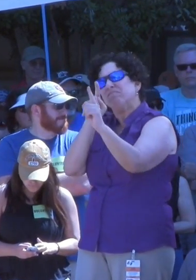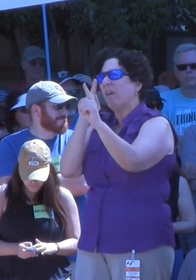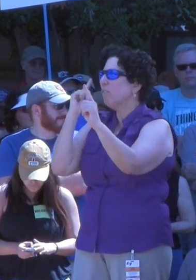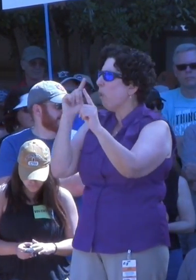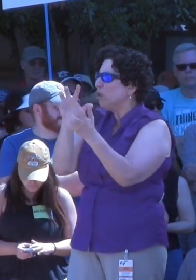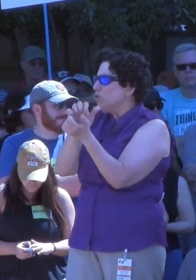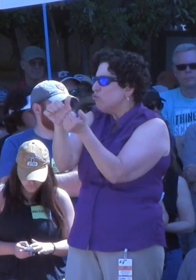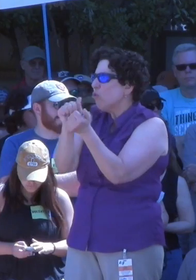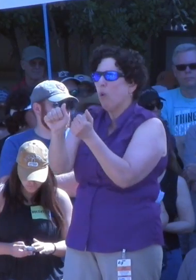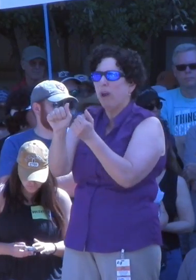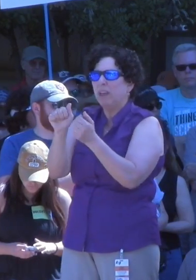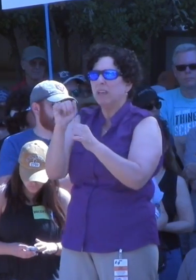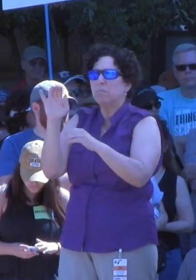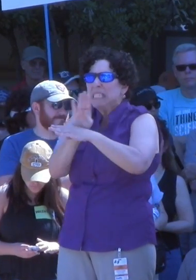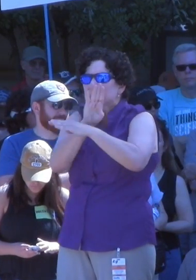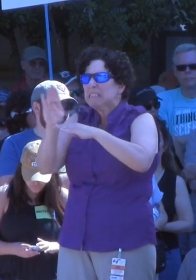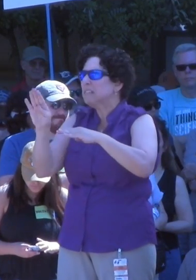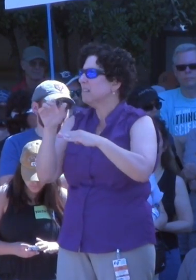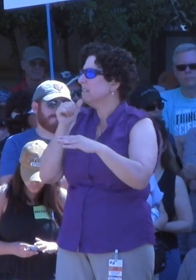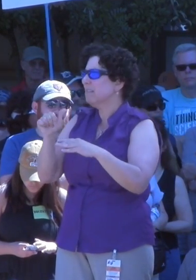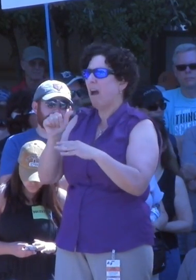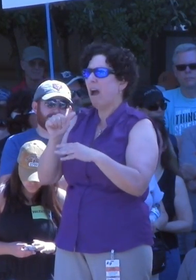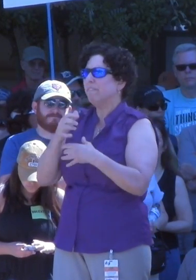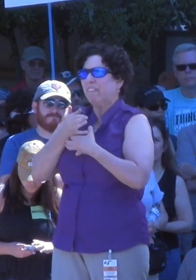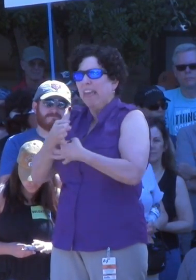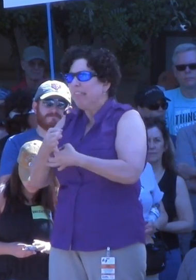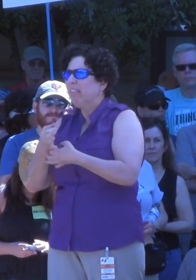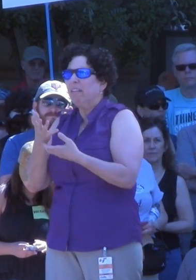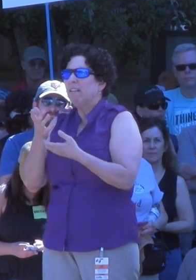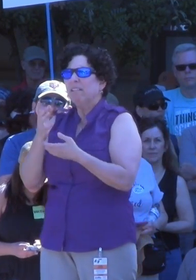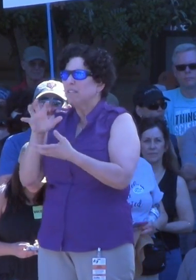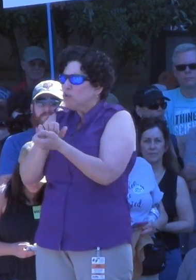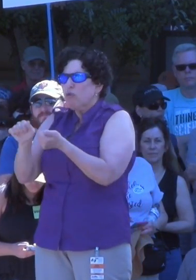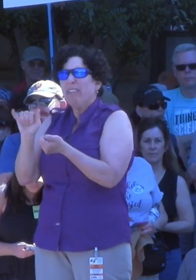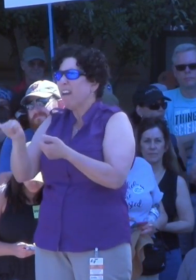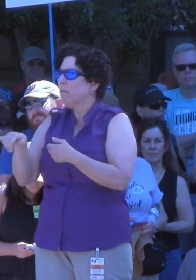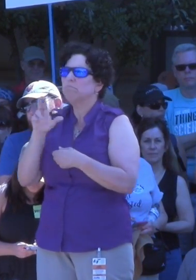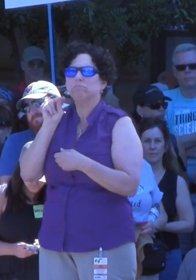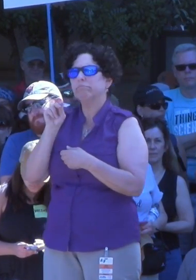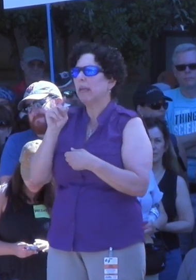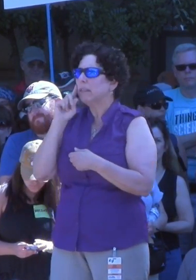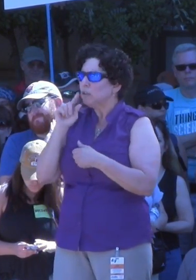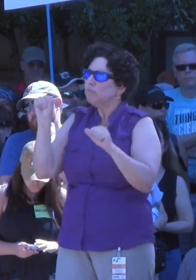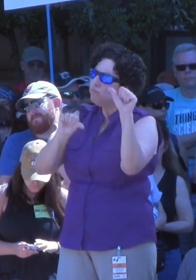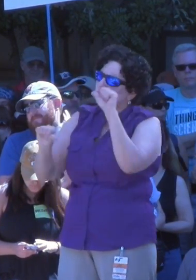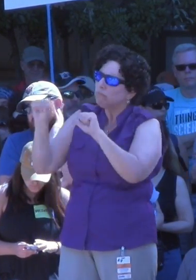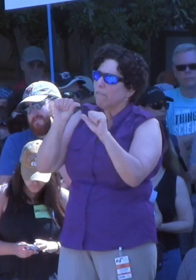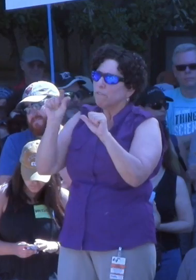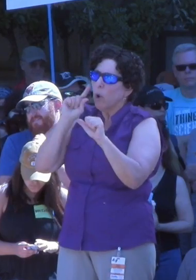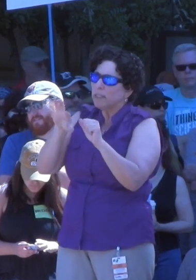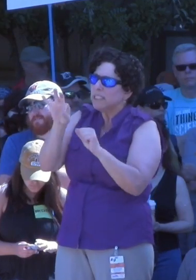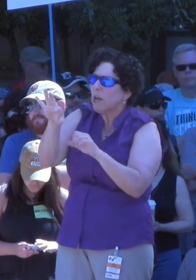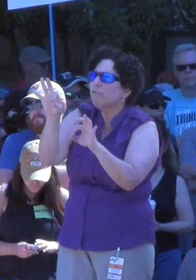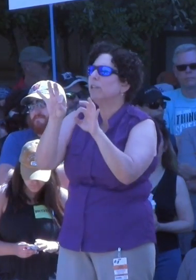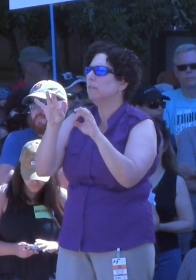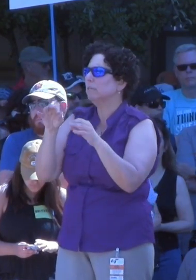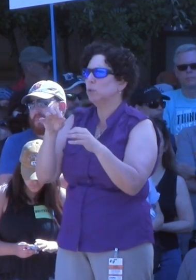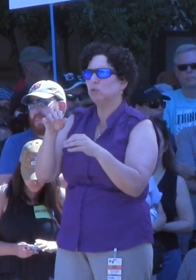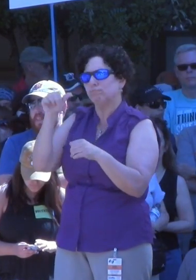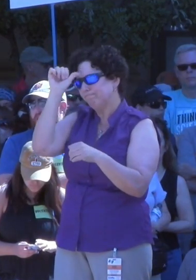not the enemy of religion and faith. It's important for those of us who support science and scientific discovery to remember these things as